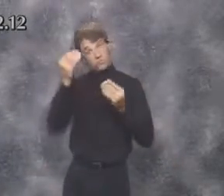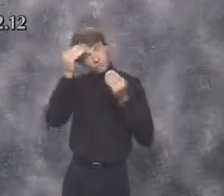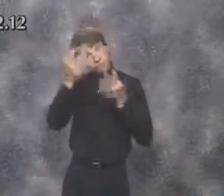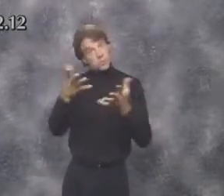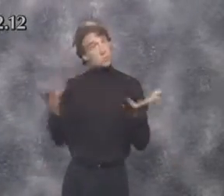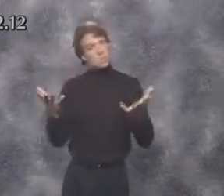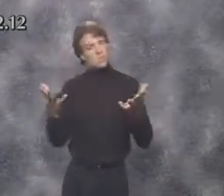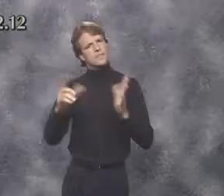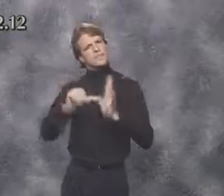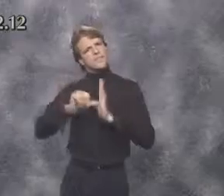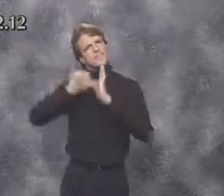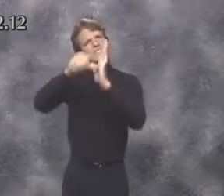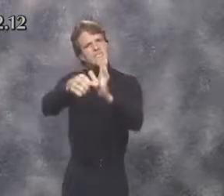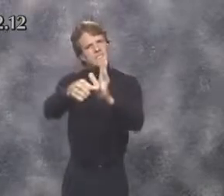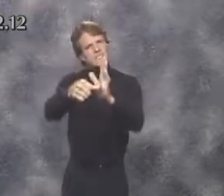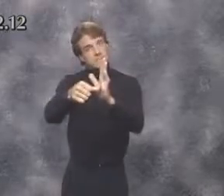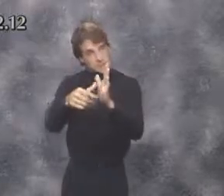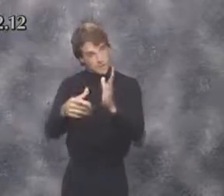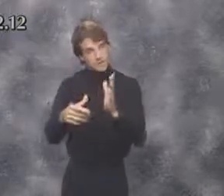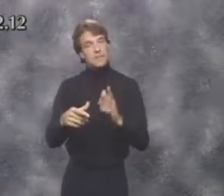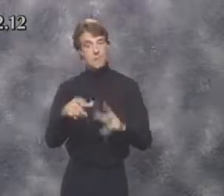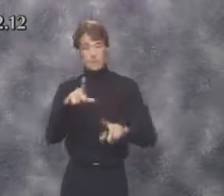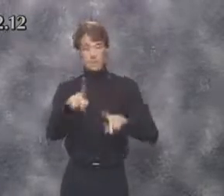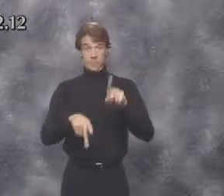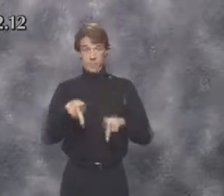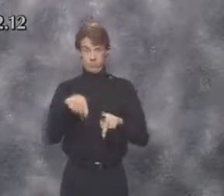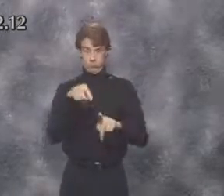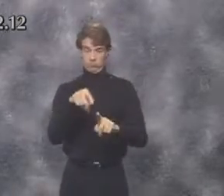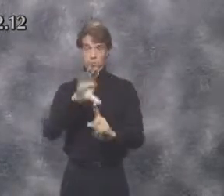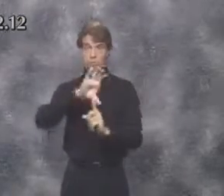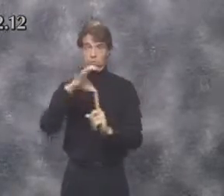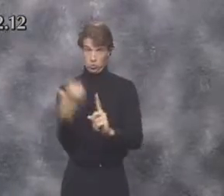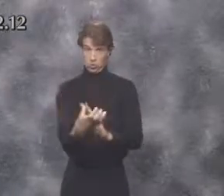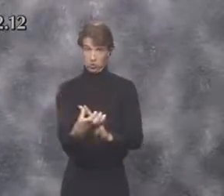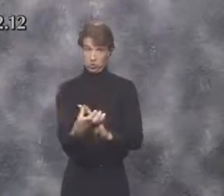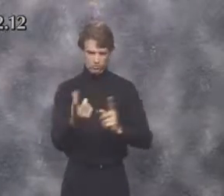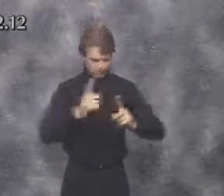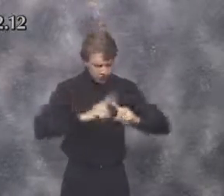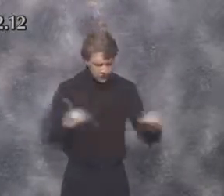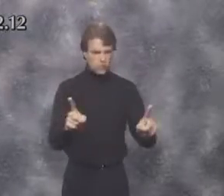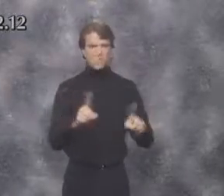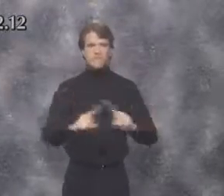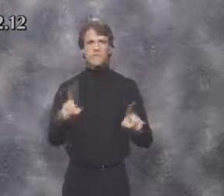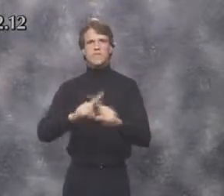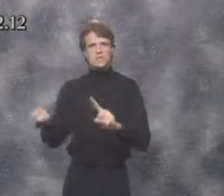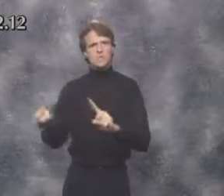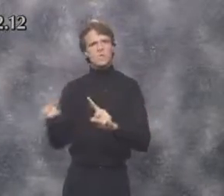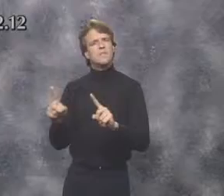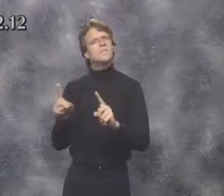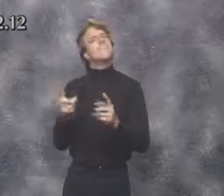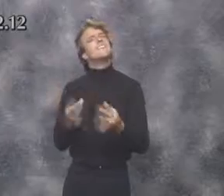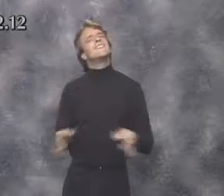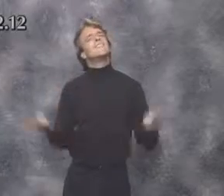The cultural note for today, I would really like to emphasize that all people and all